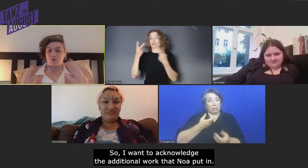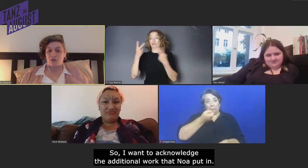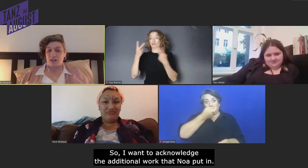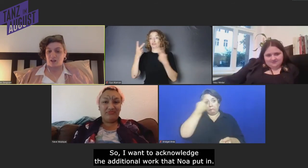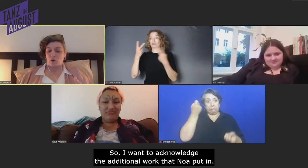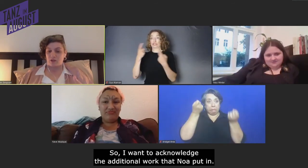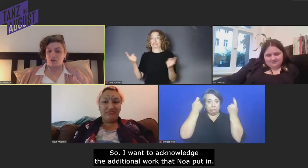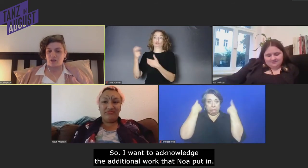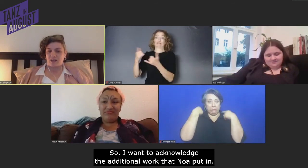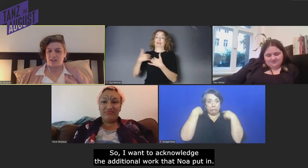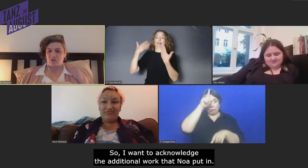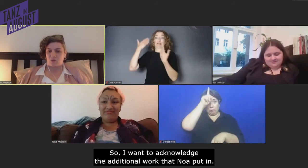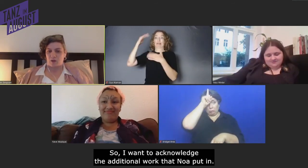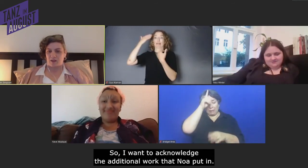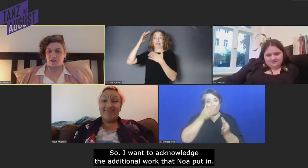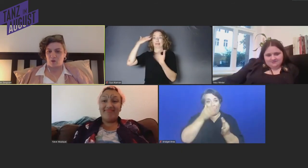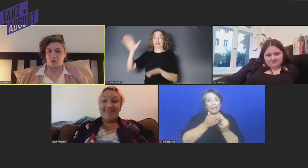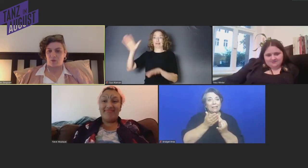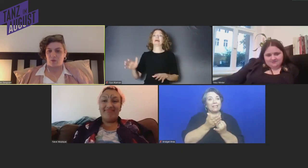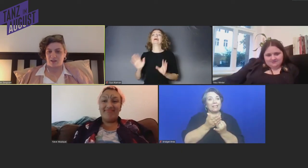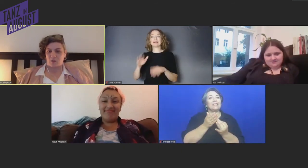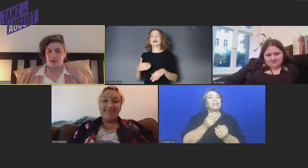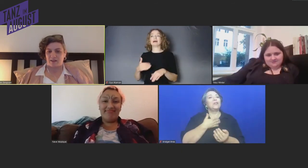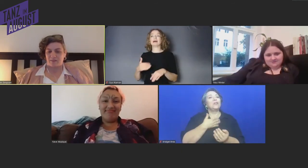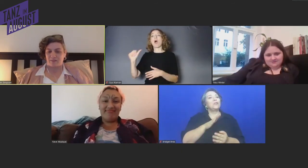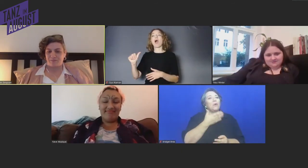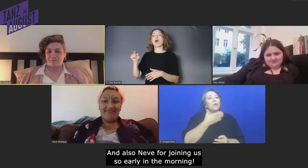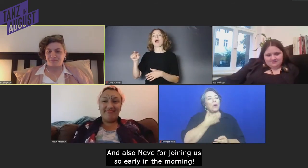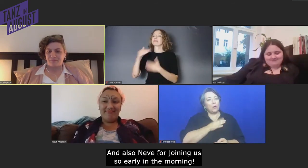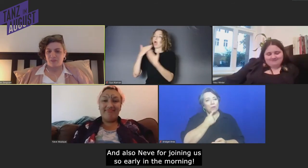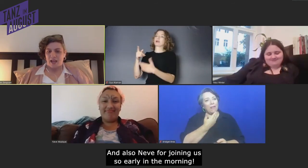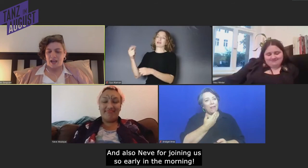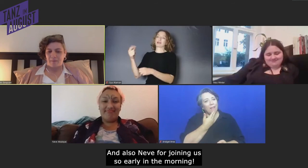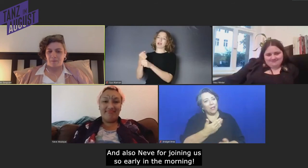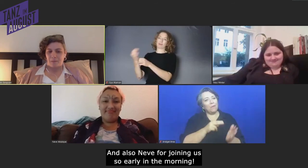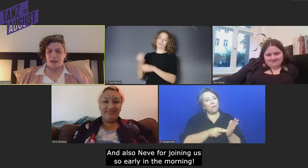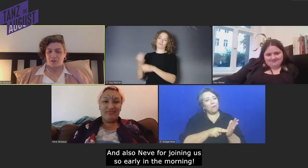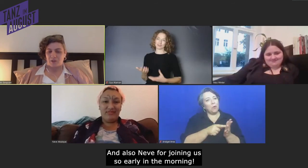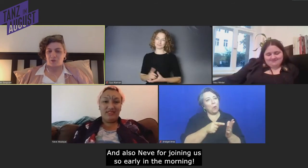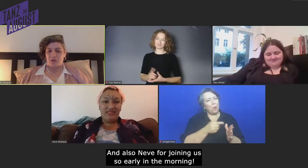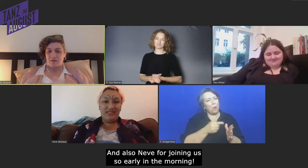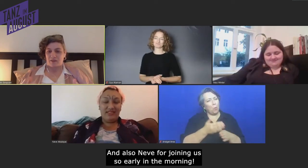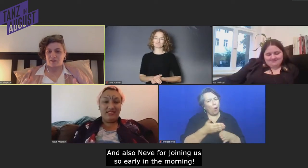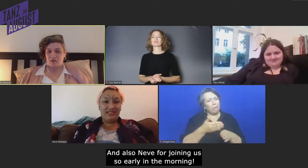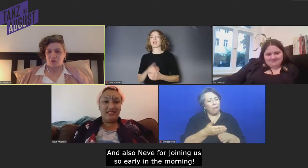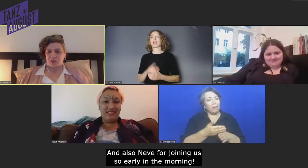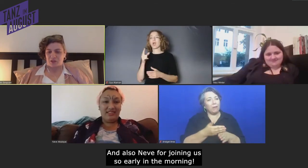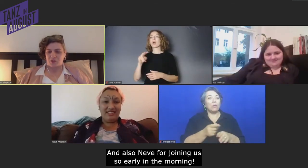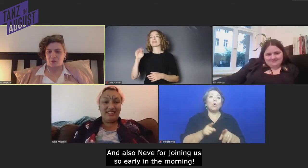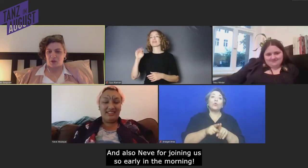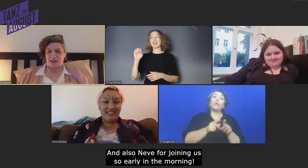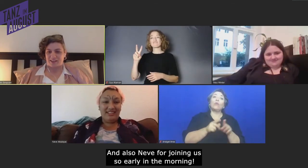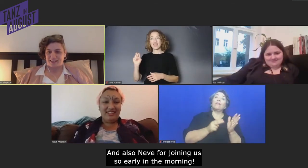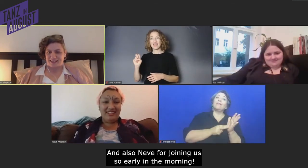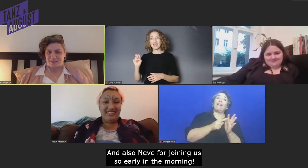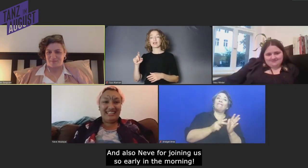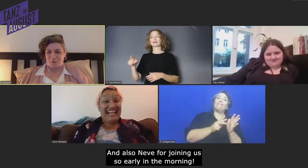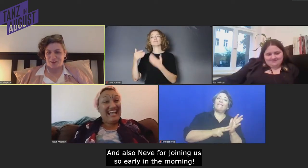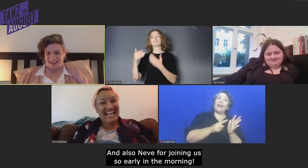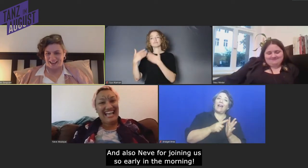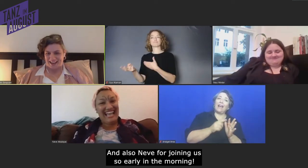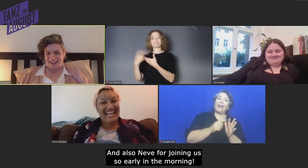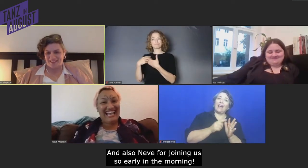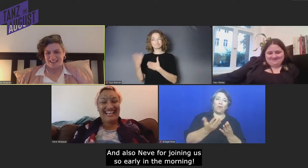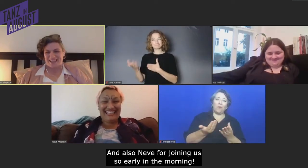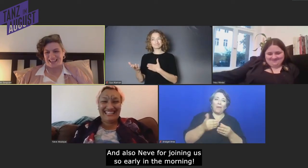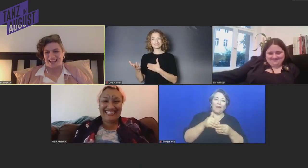really acknowledge the additional work that Noa put in as well. And also Neve for joining us so early in the morning.